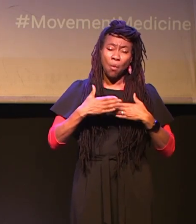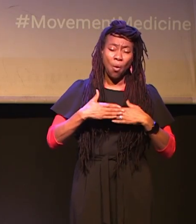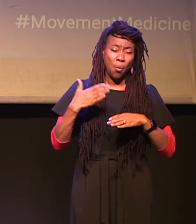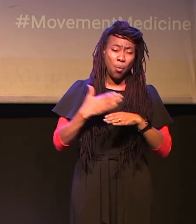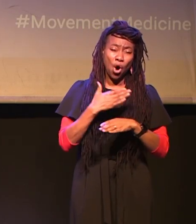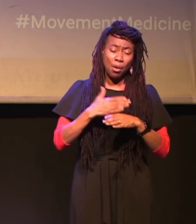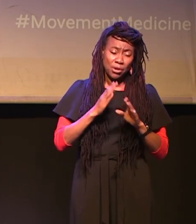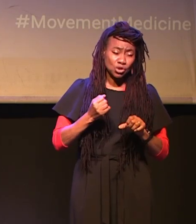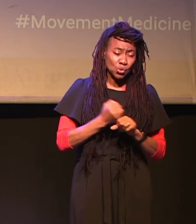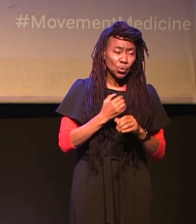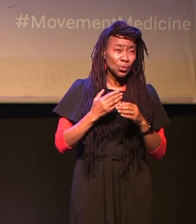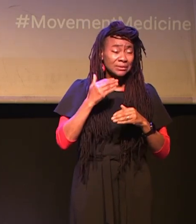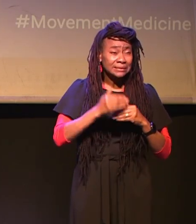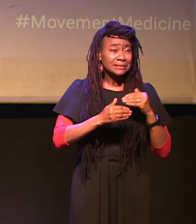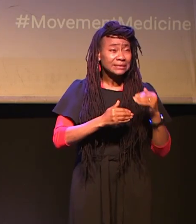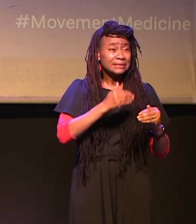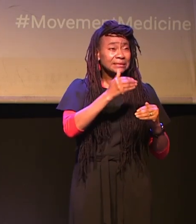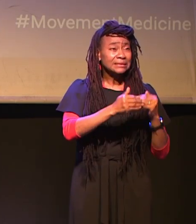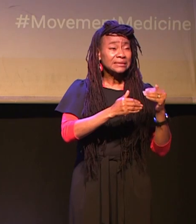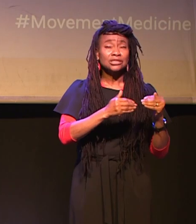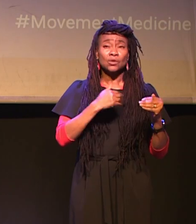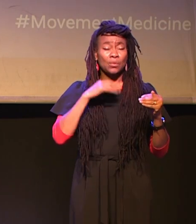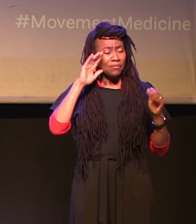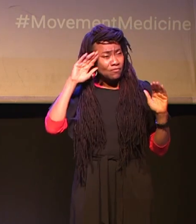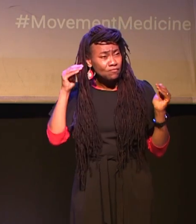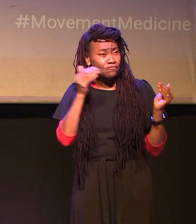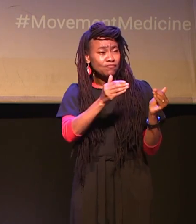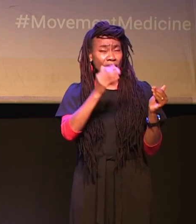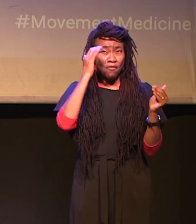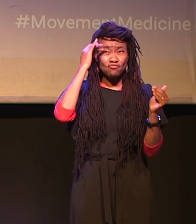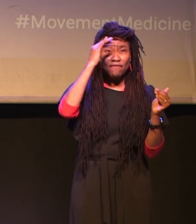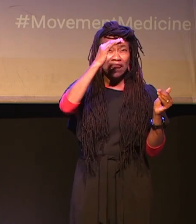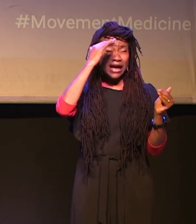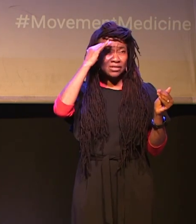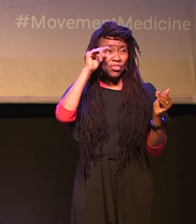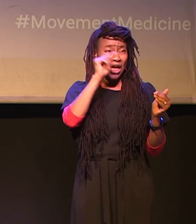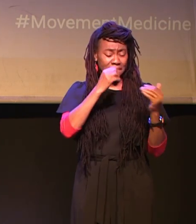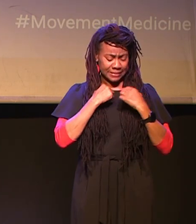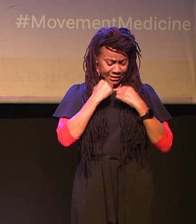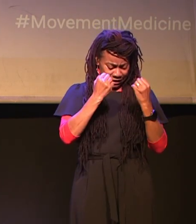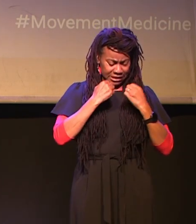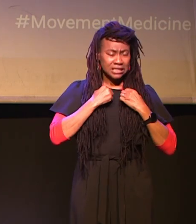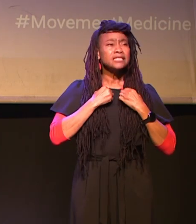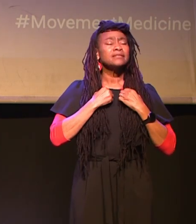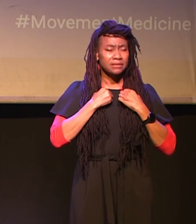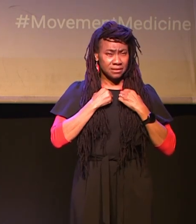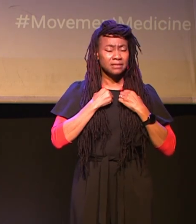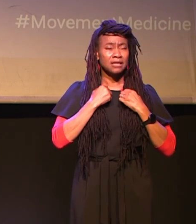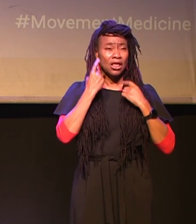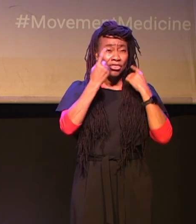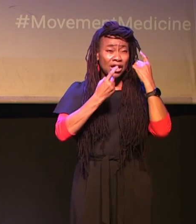be grounded in reflecting on those bits so that we can move differently, so we can have more choicefulness.